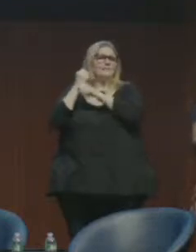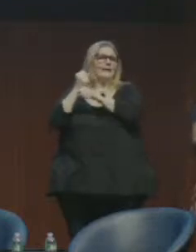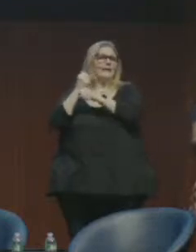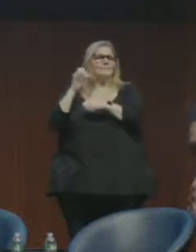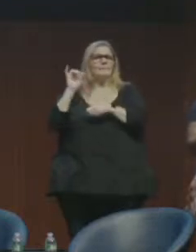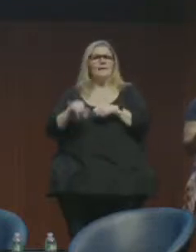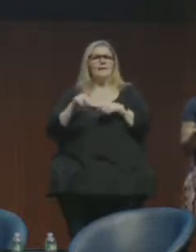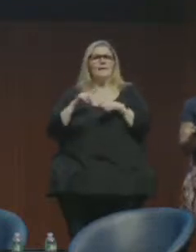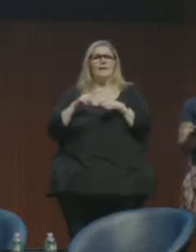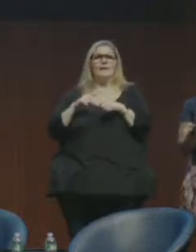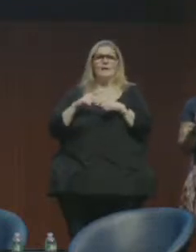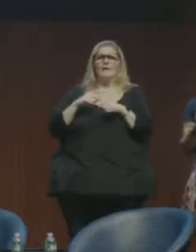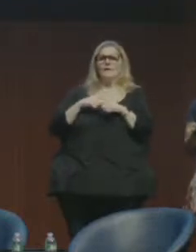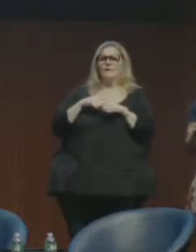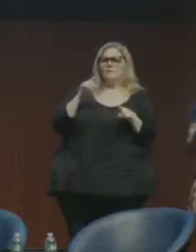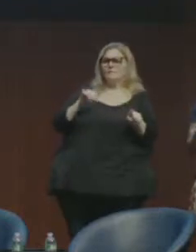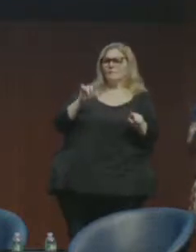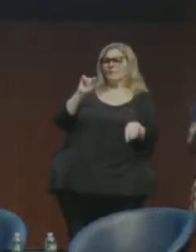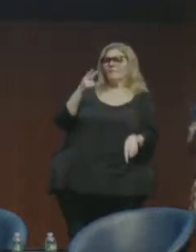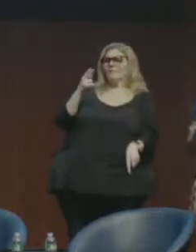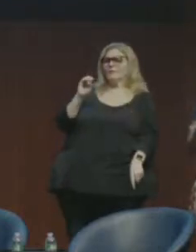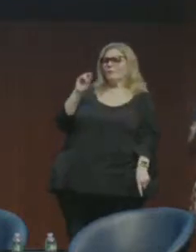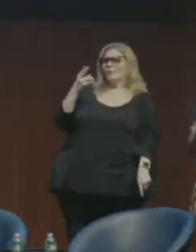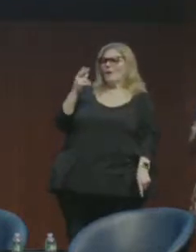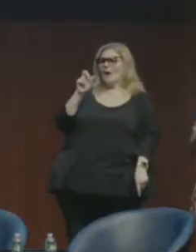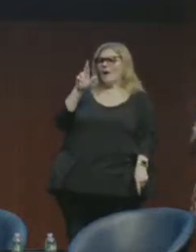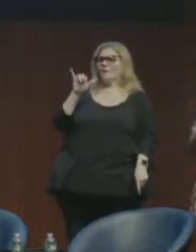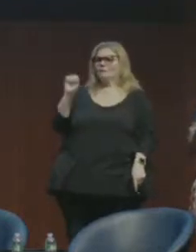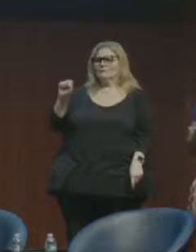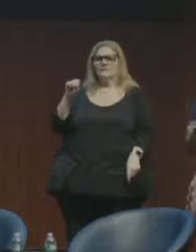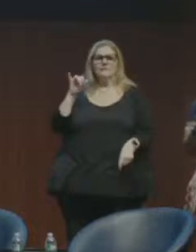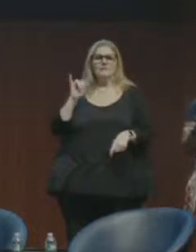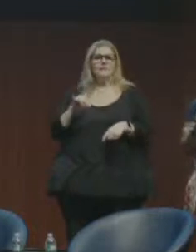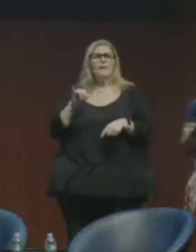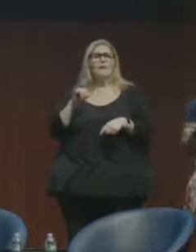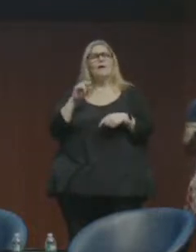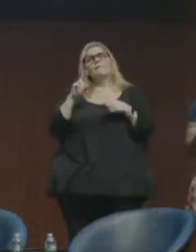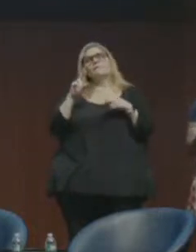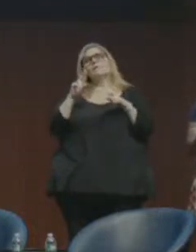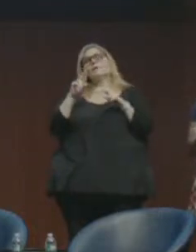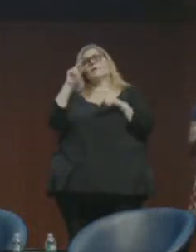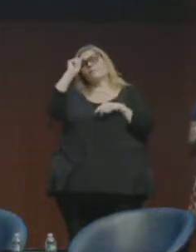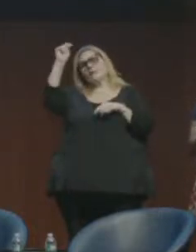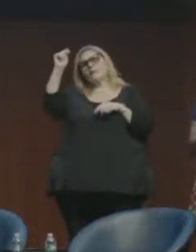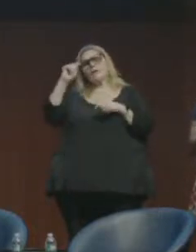Dr. Barber and Liz Theo Harris at Union Theological Seminary.